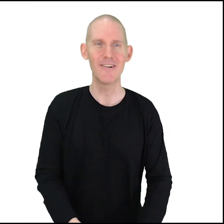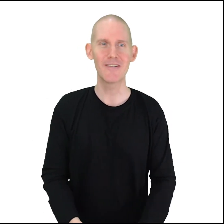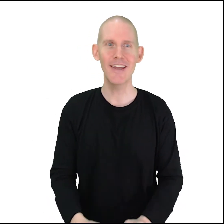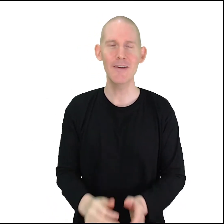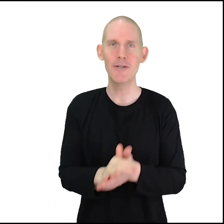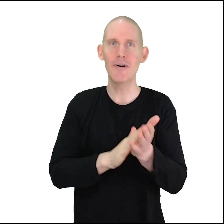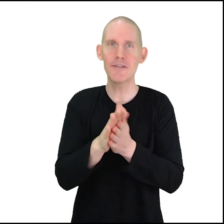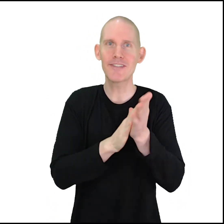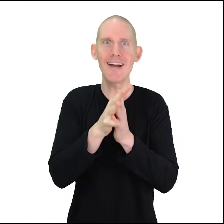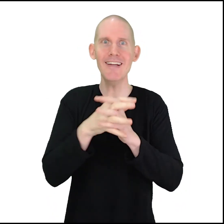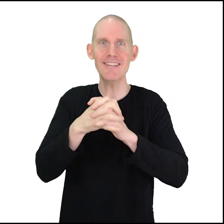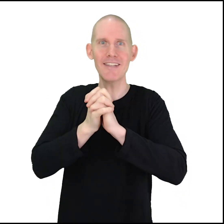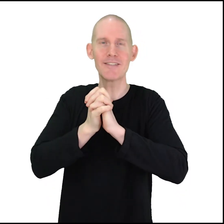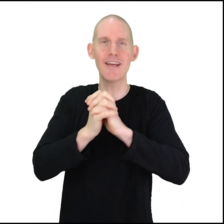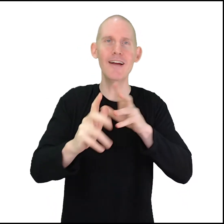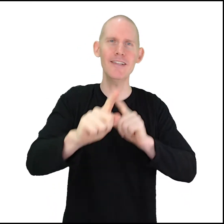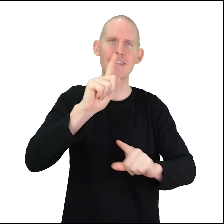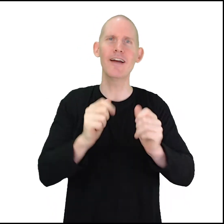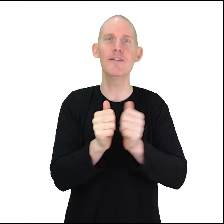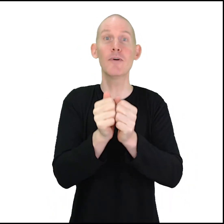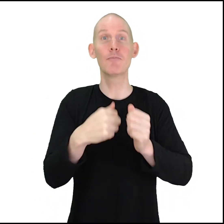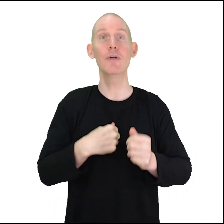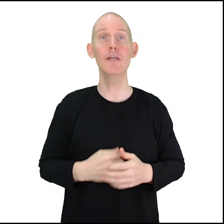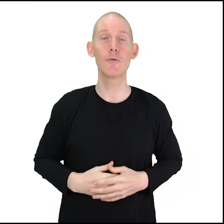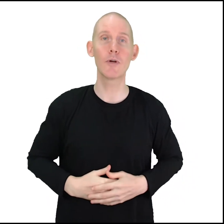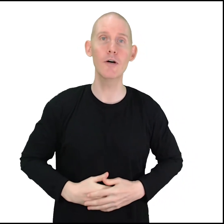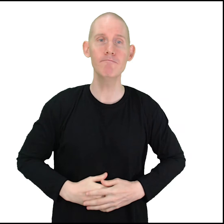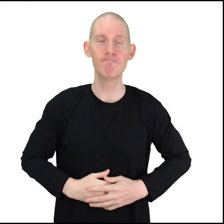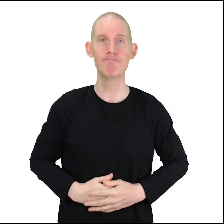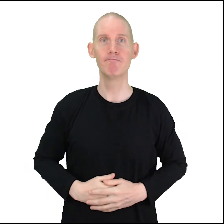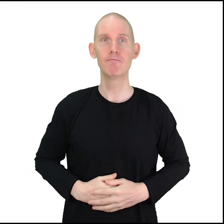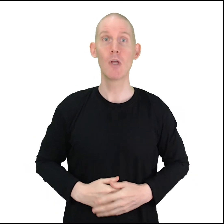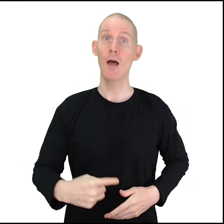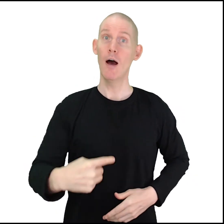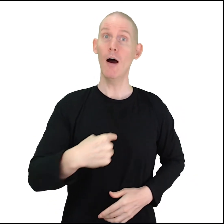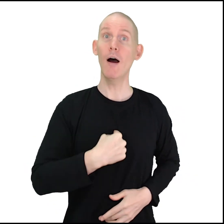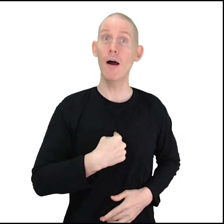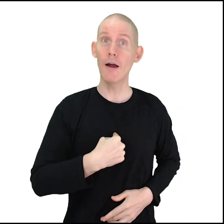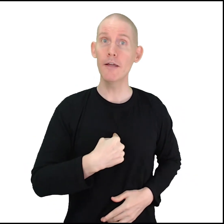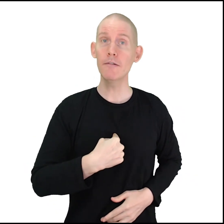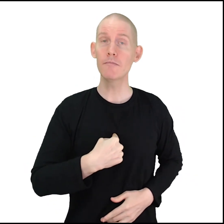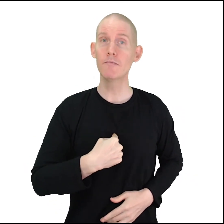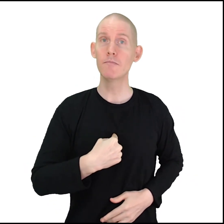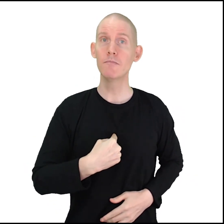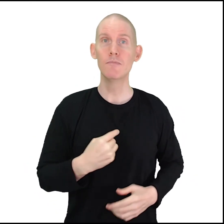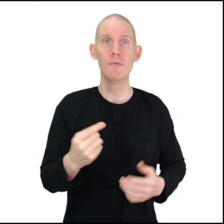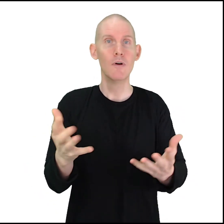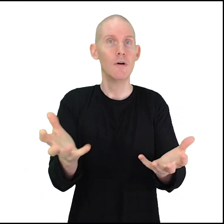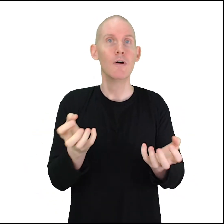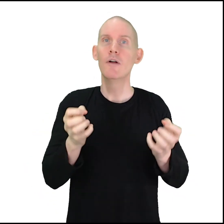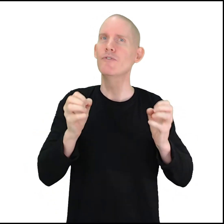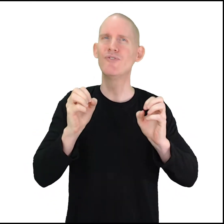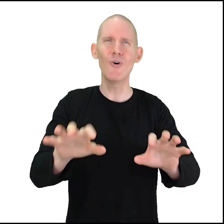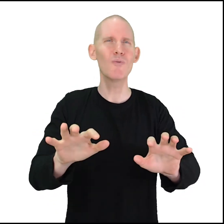Okay, we know all the signs. Let's sign. Sign with me. Here we go. I don't